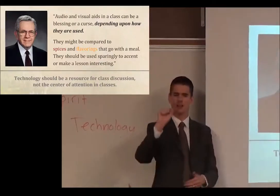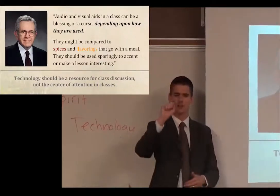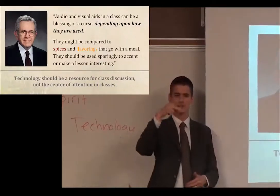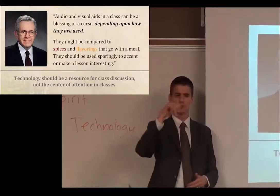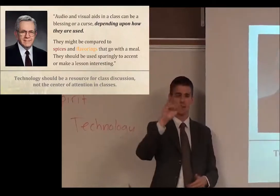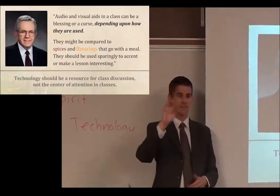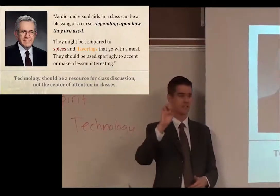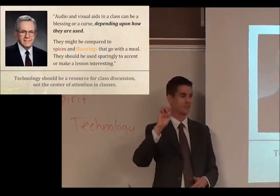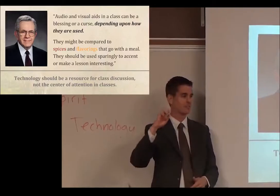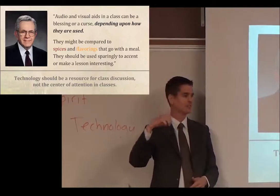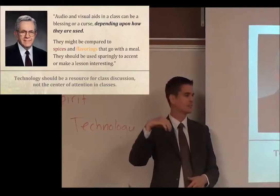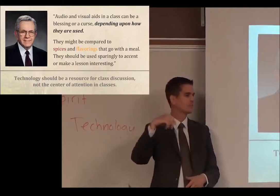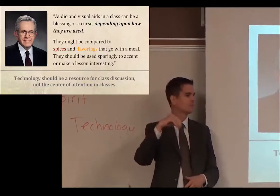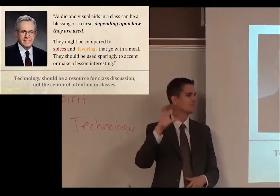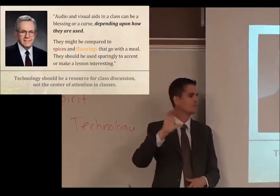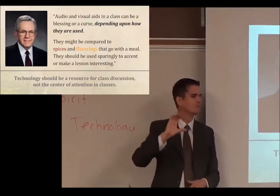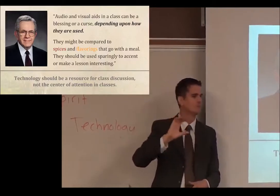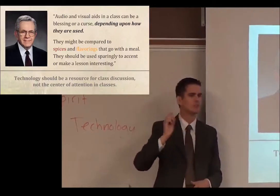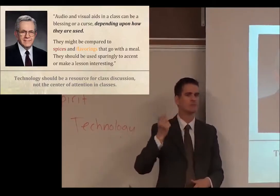to spices